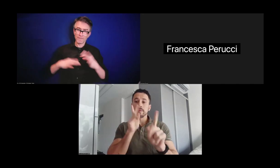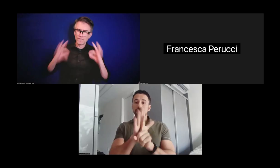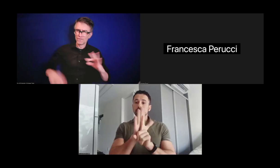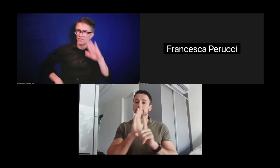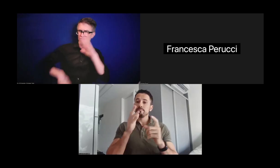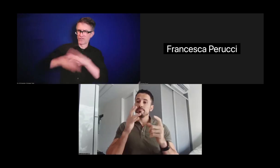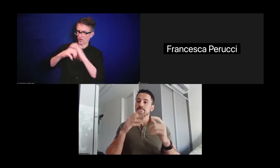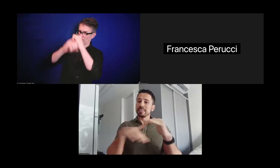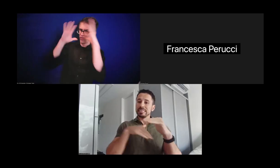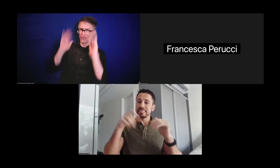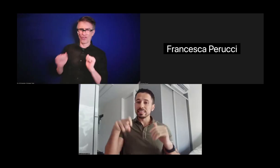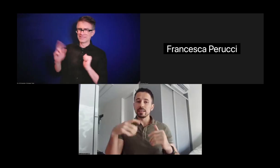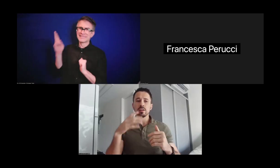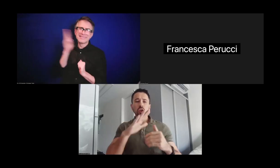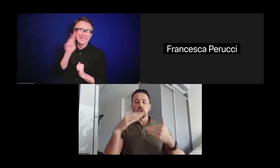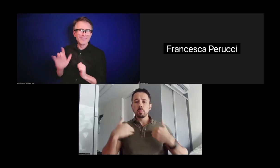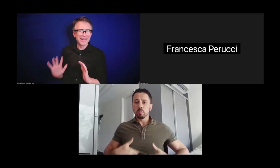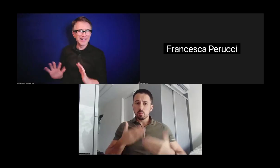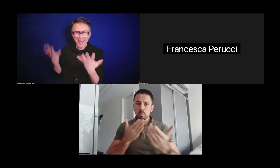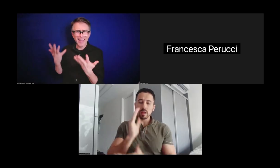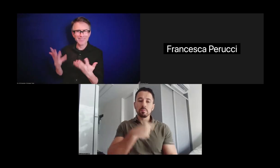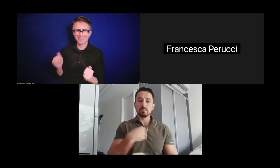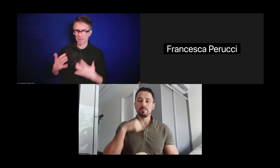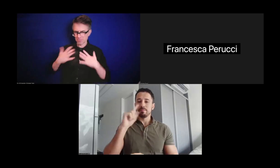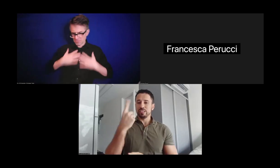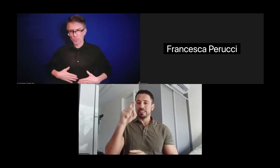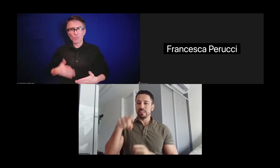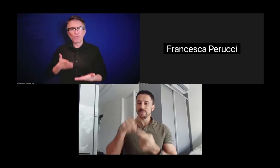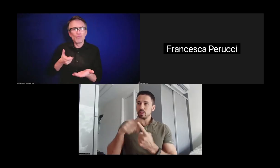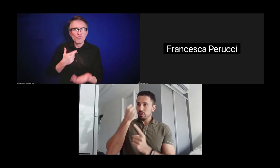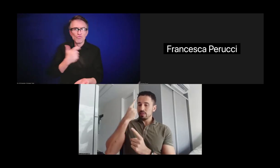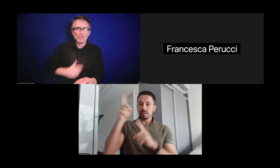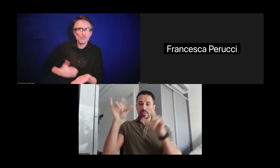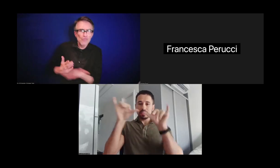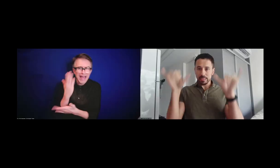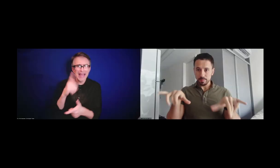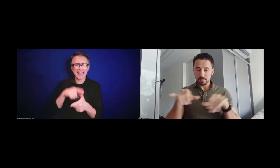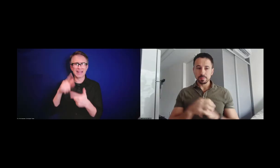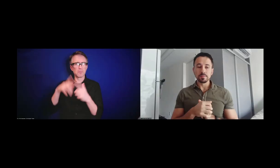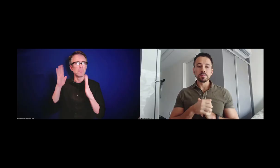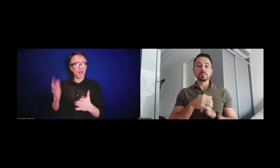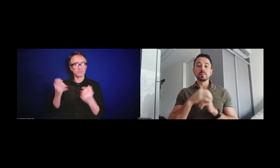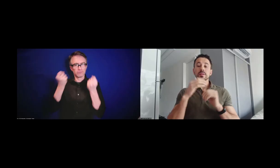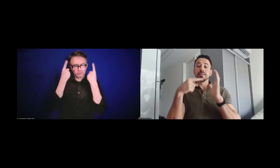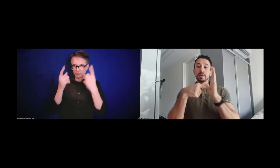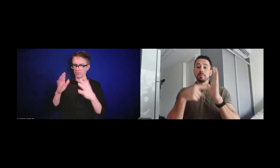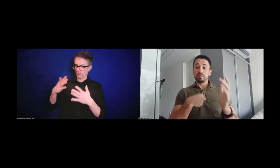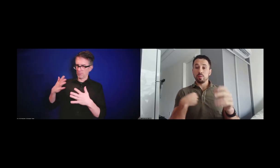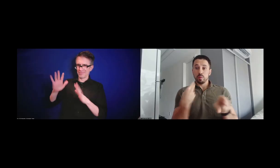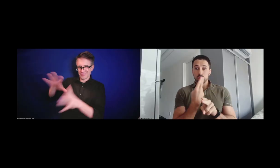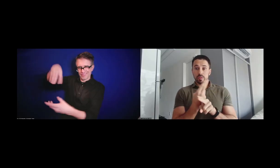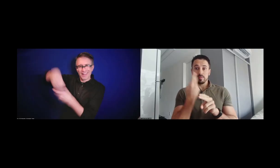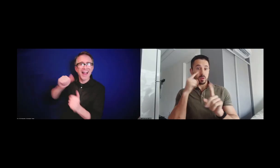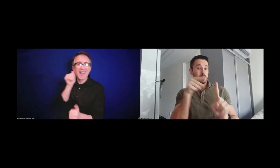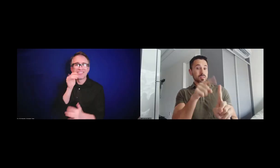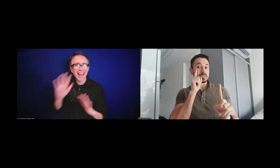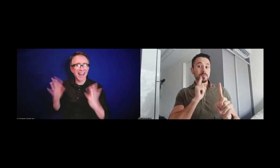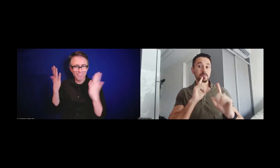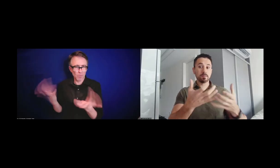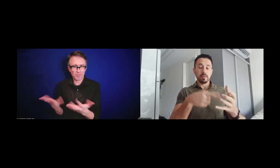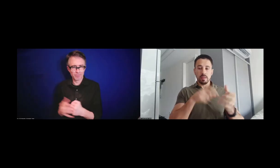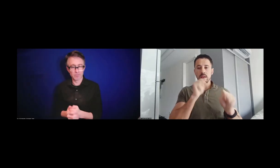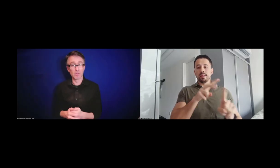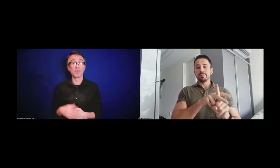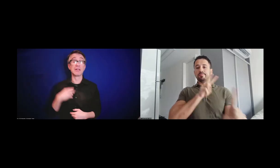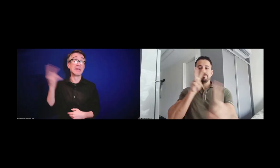For us to really fully understand deaf populations and their basic needs, the human rights that they deserve, is we have to first focus on the systems and